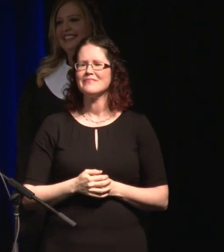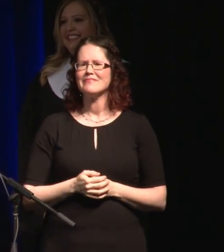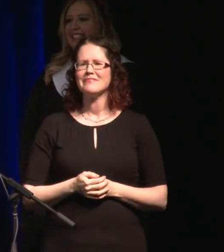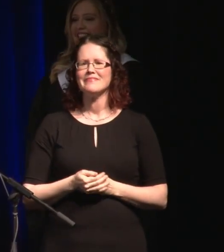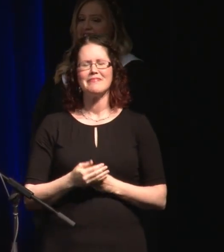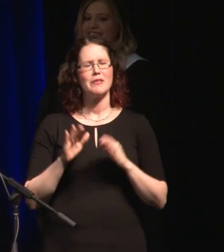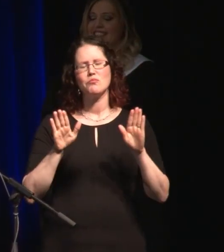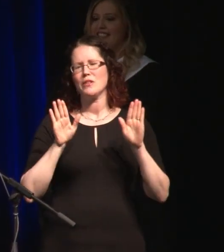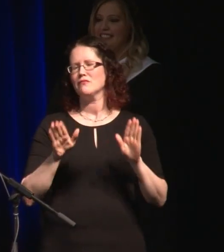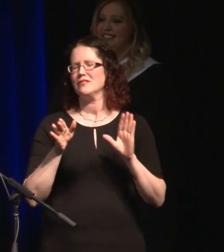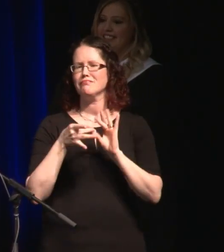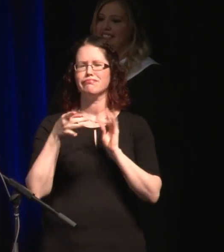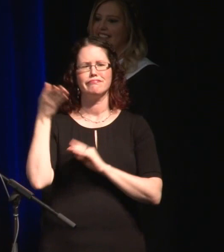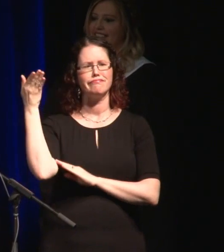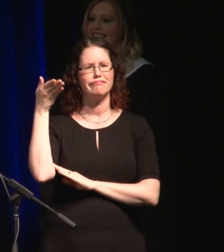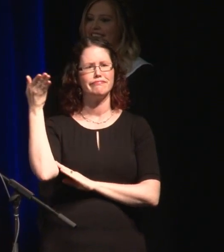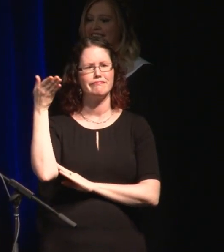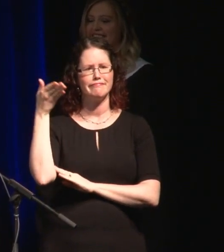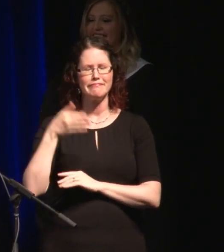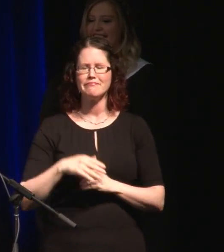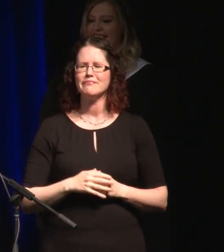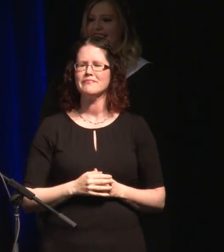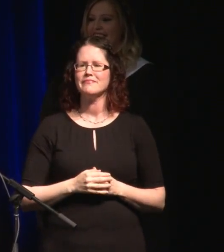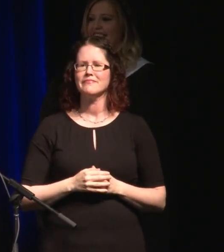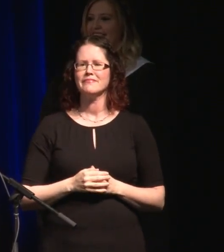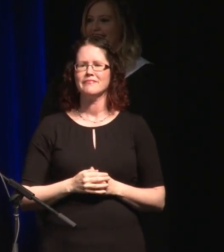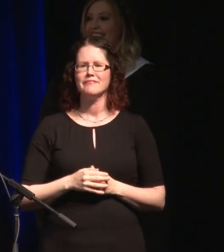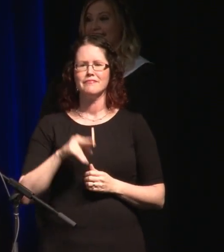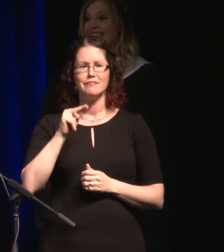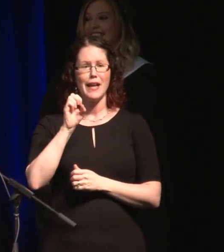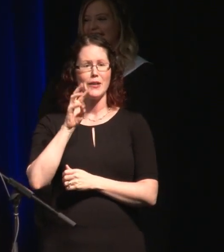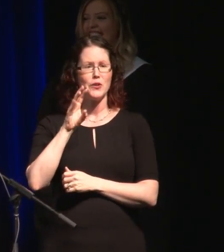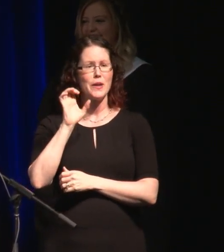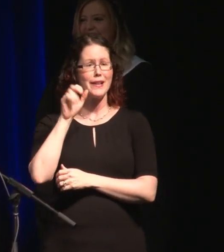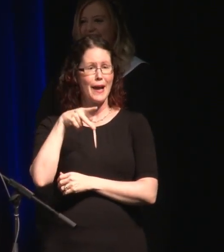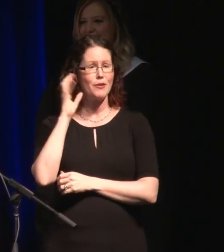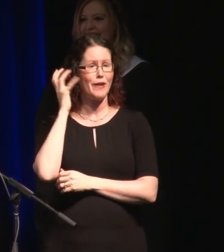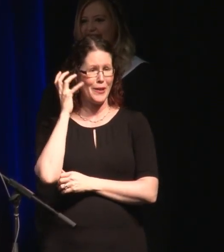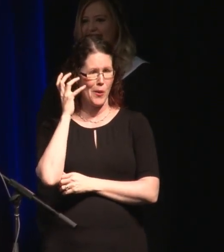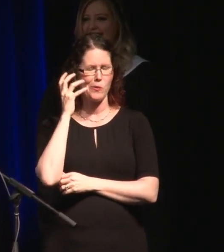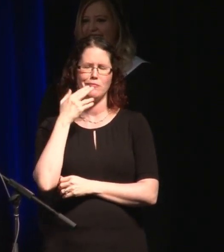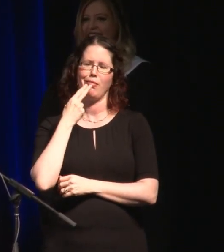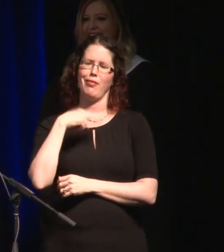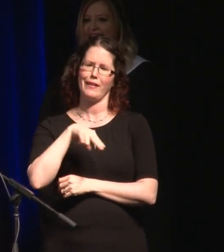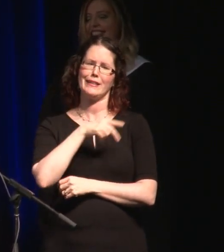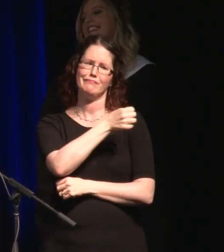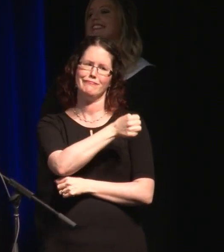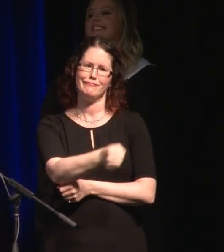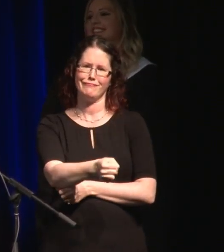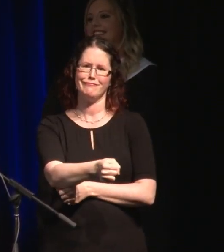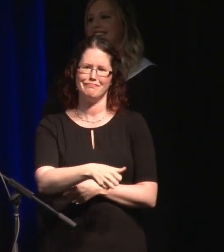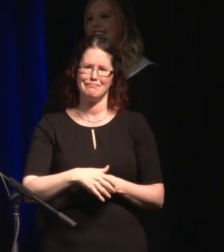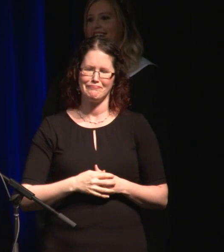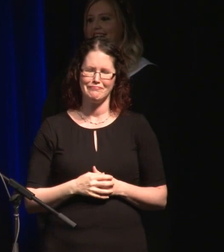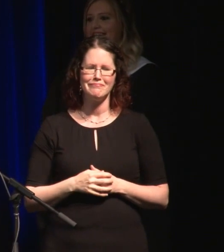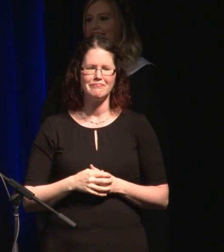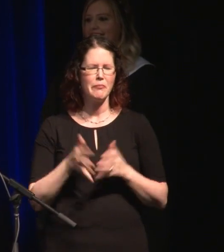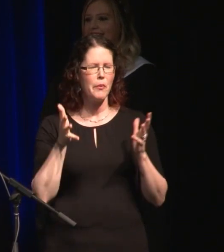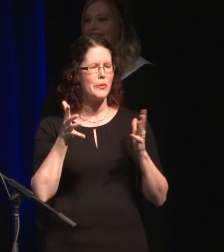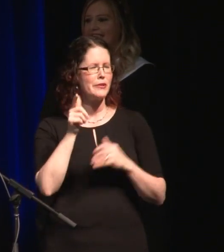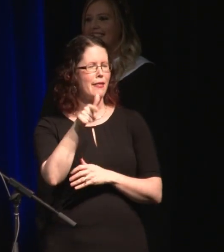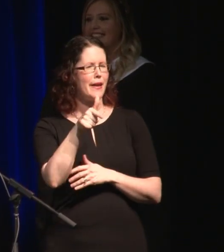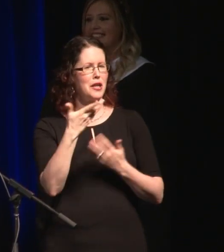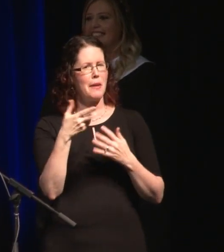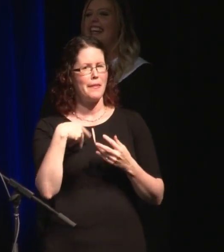fantastic address, Lindsay, and New Cap Radio are very lucky to have you. And we'll chat later about